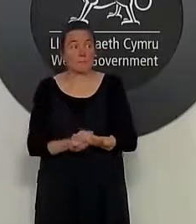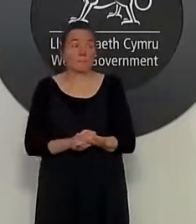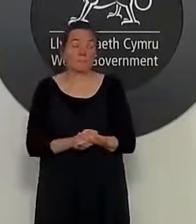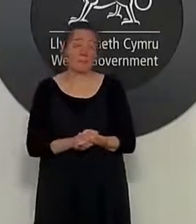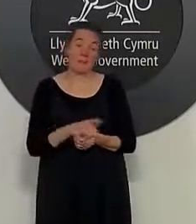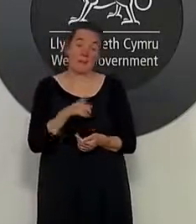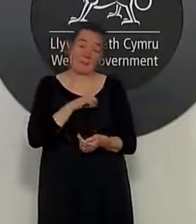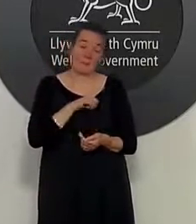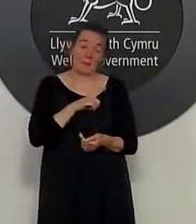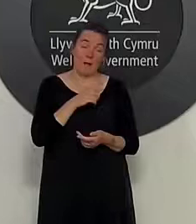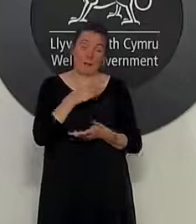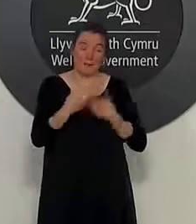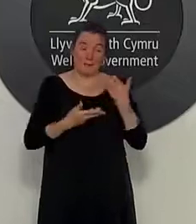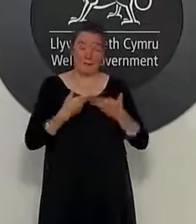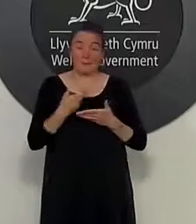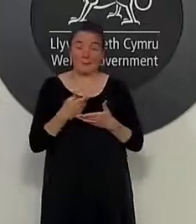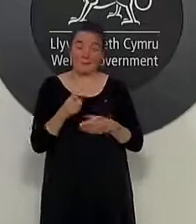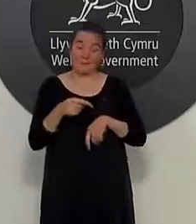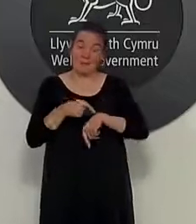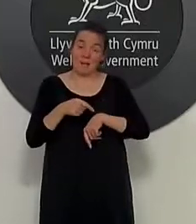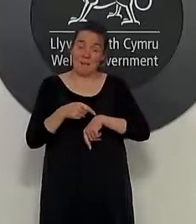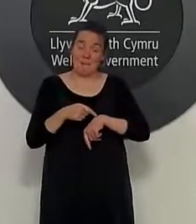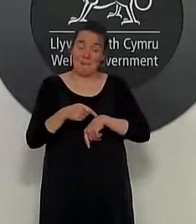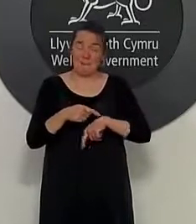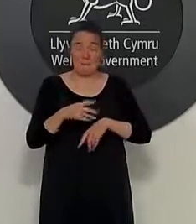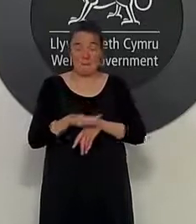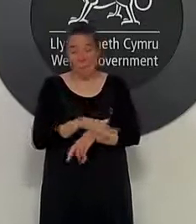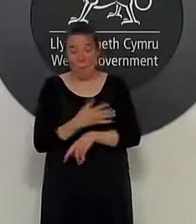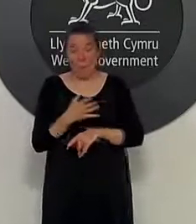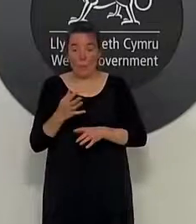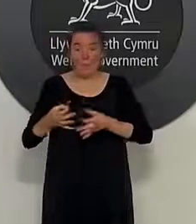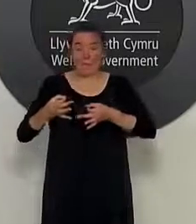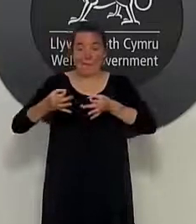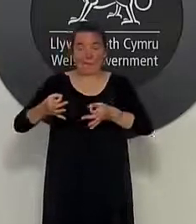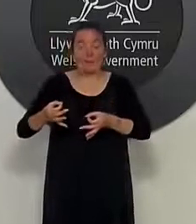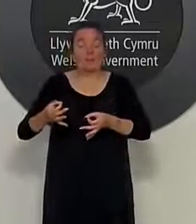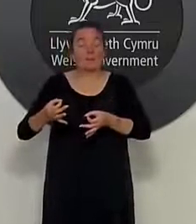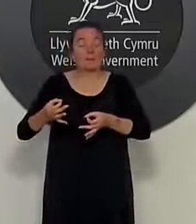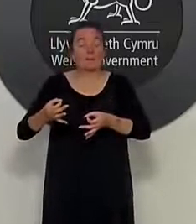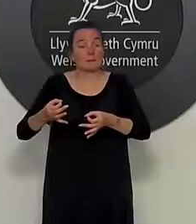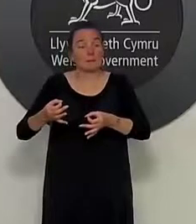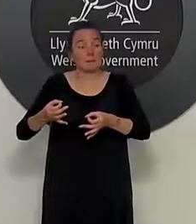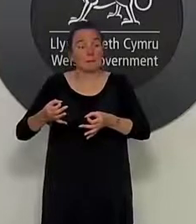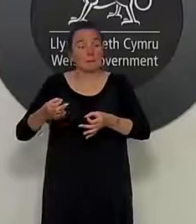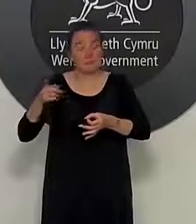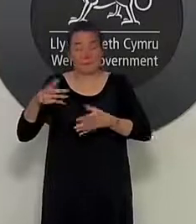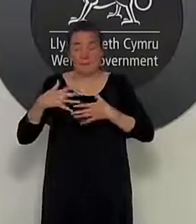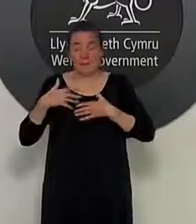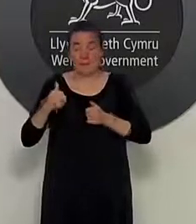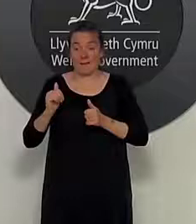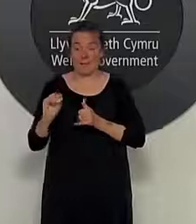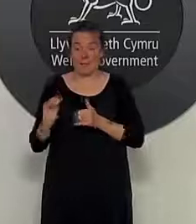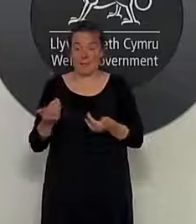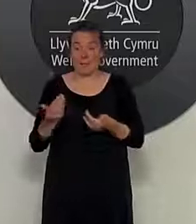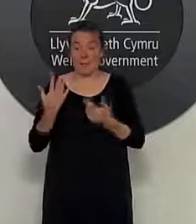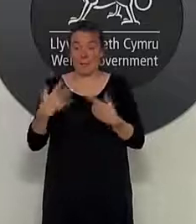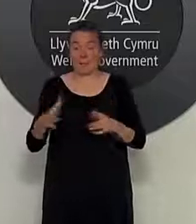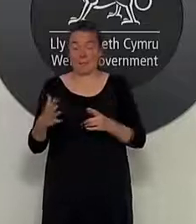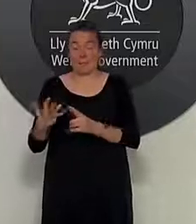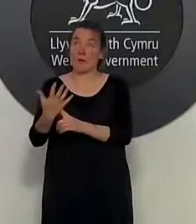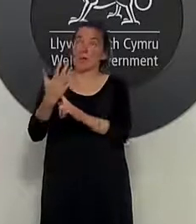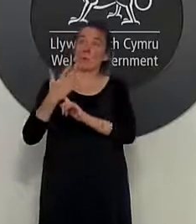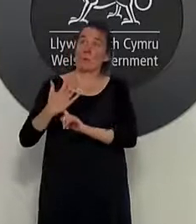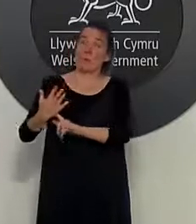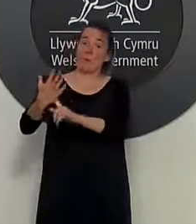explain why it does take time to do things, because the health service has been under sustained